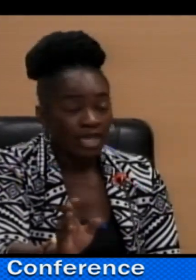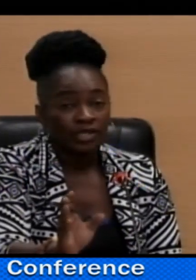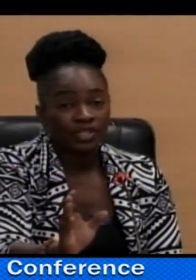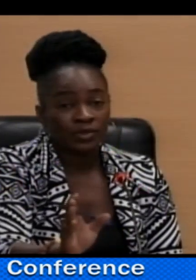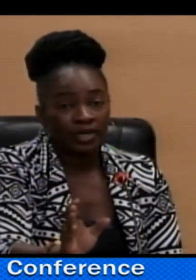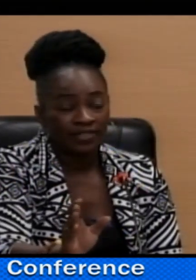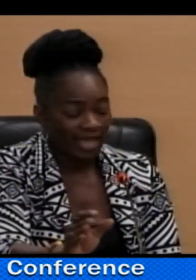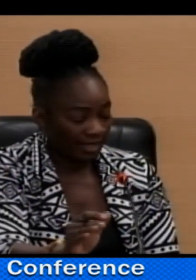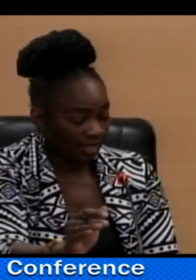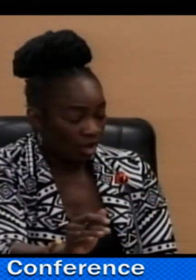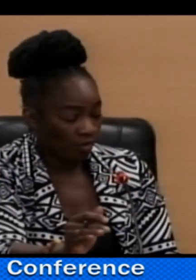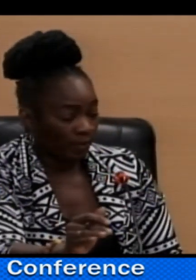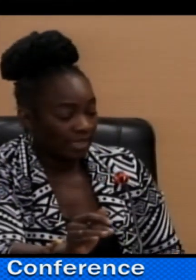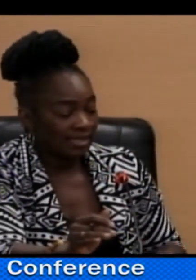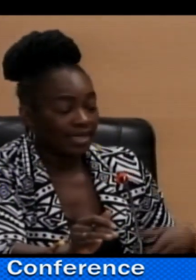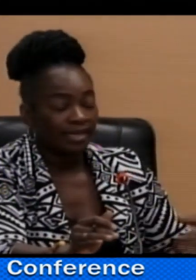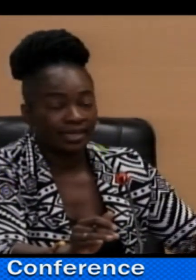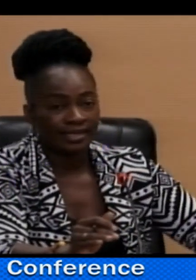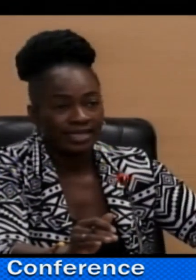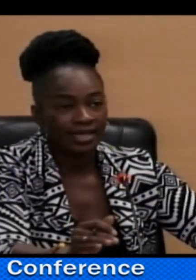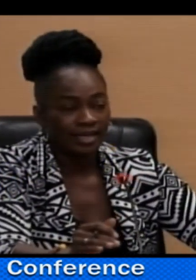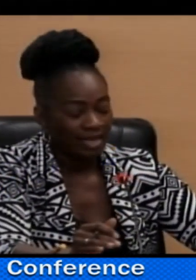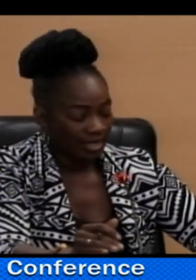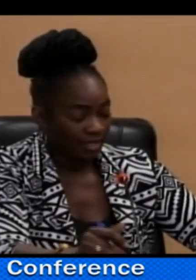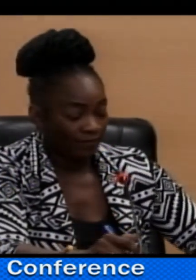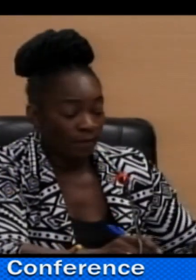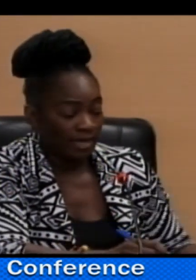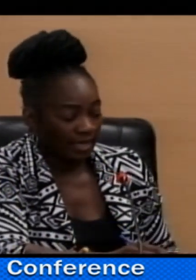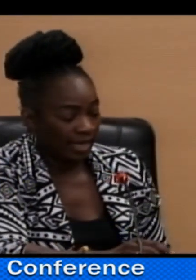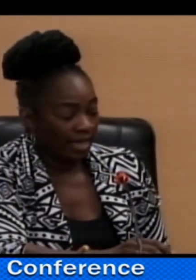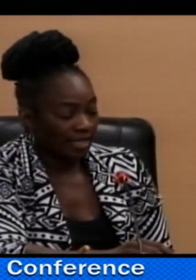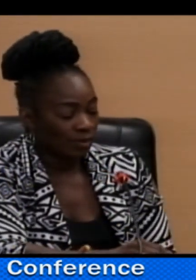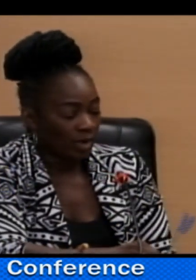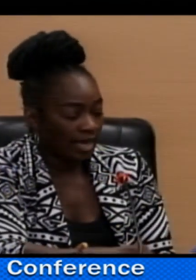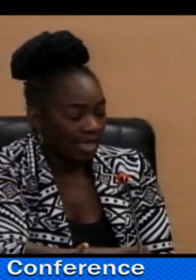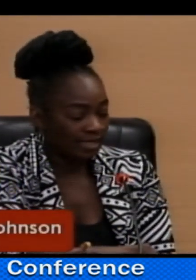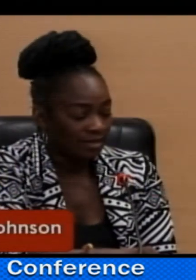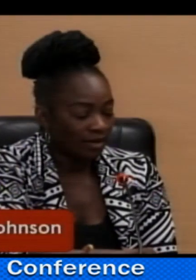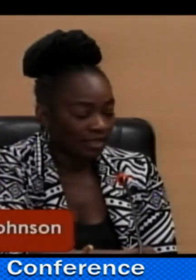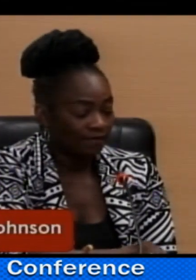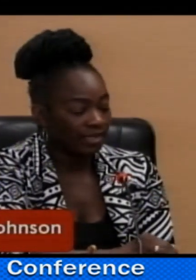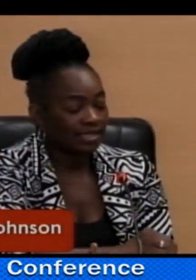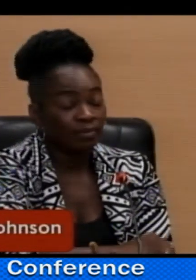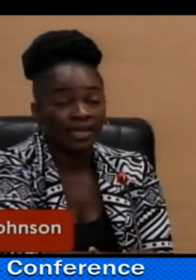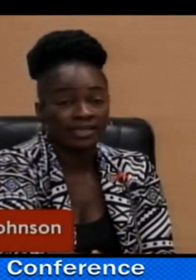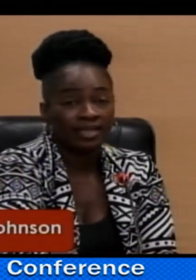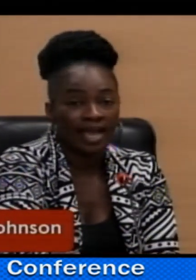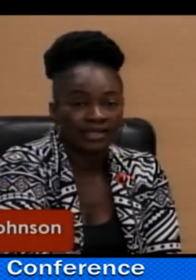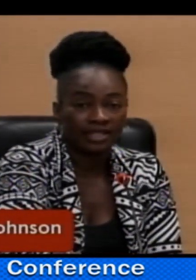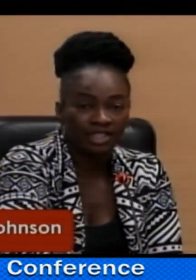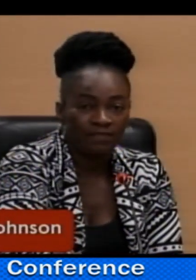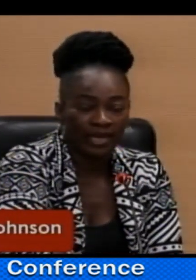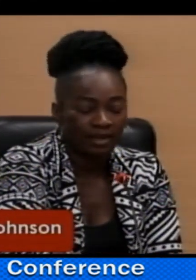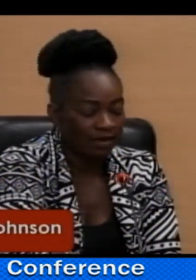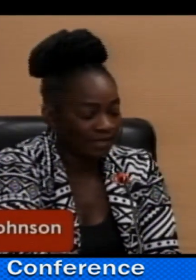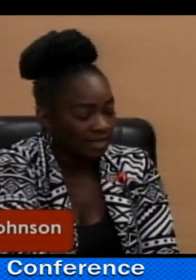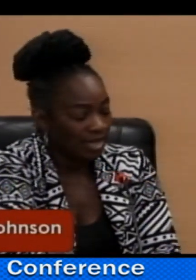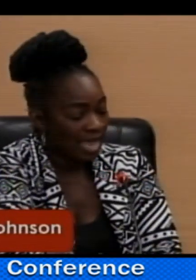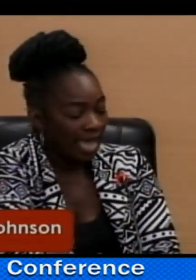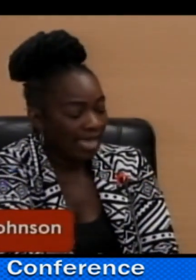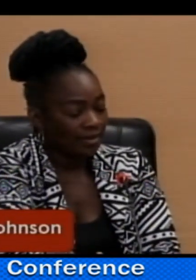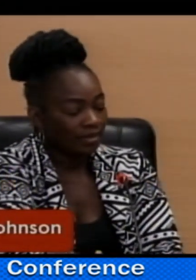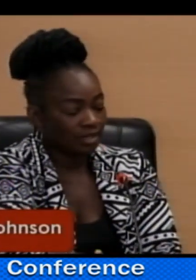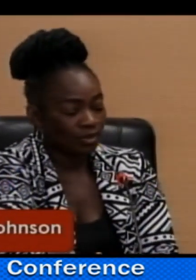538-4787. So we just want to thank the Honourable Minister Nicholas Steele for being here, as well as Dr. Francis Martin, the Acting Chief Medical